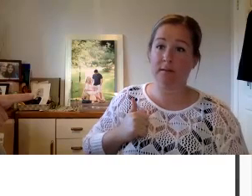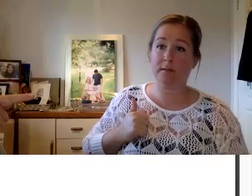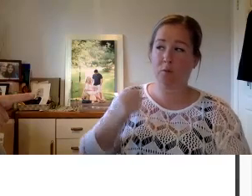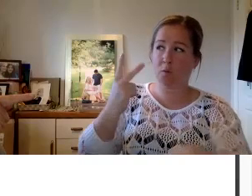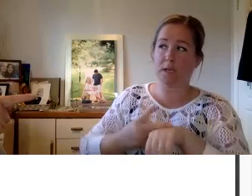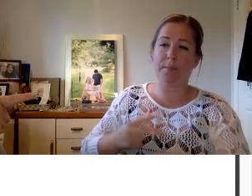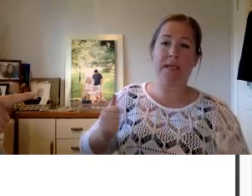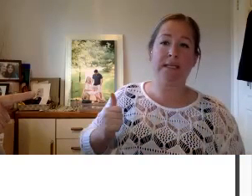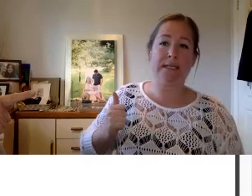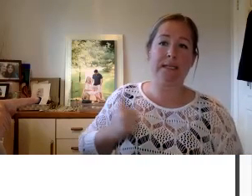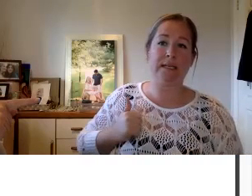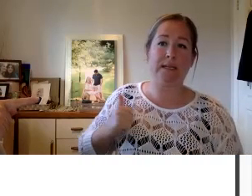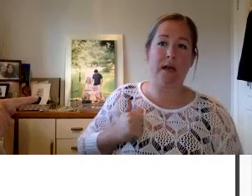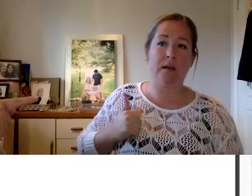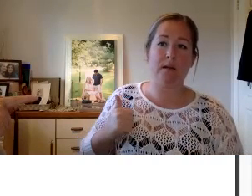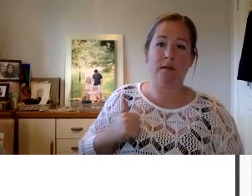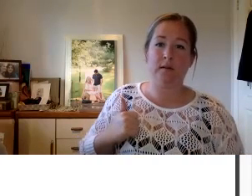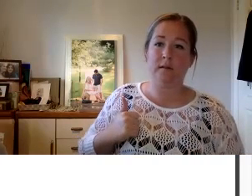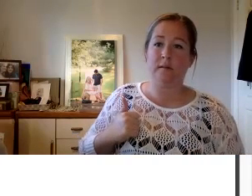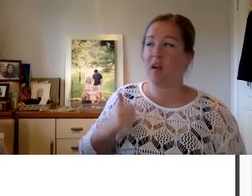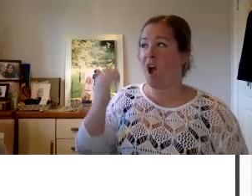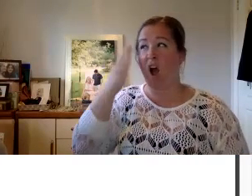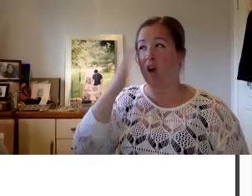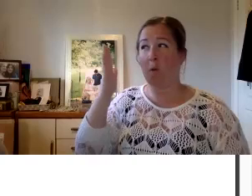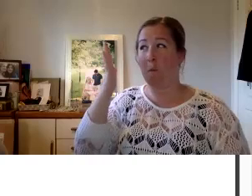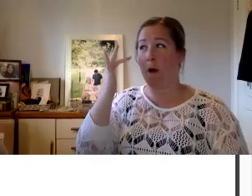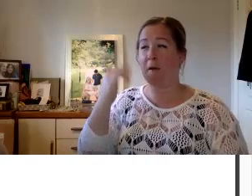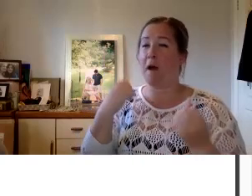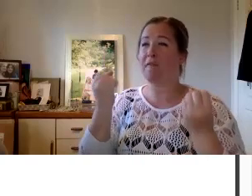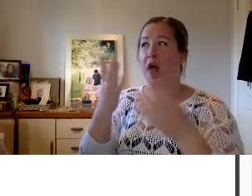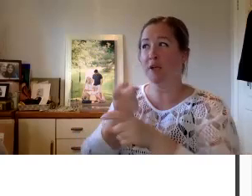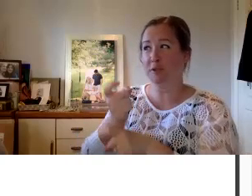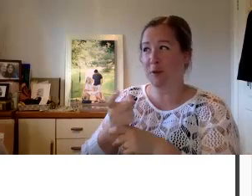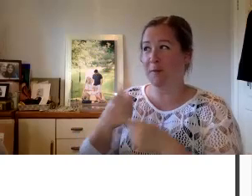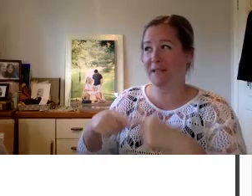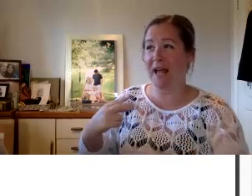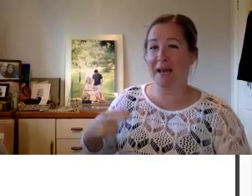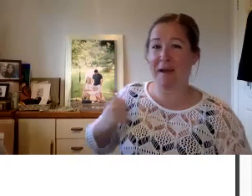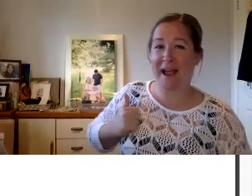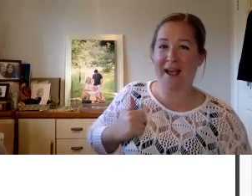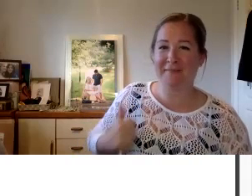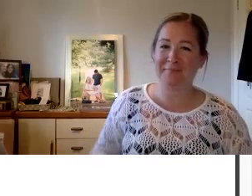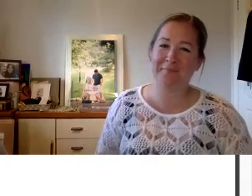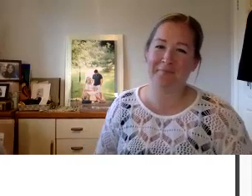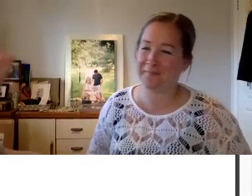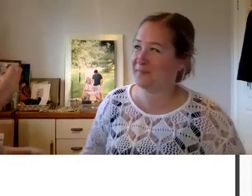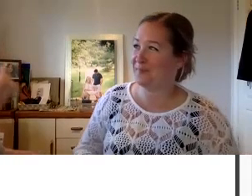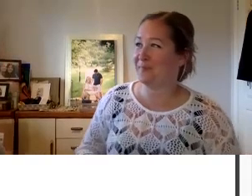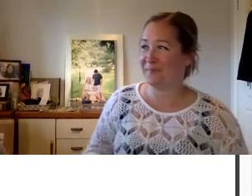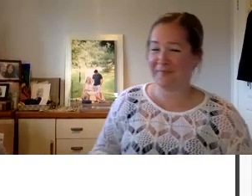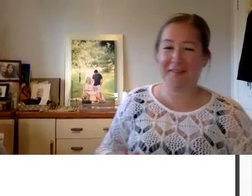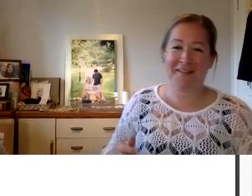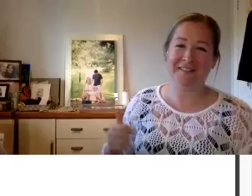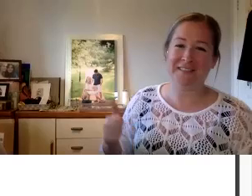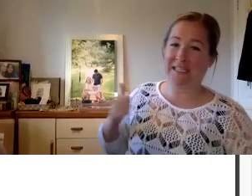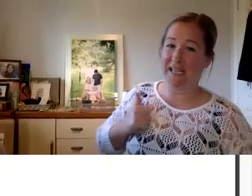For Canada, it's on your, I don't know why, but I know there's a lot of signs, Canada, like it has to